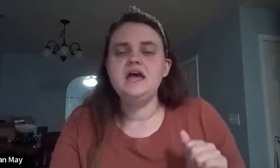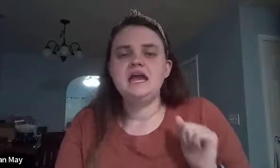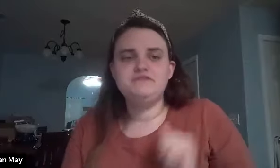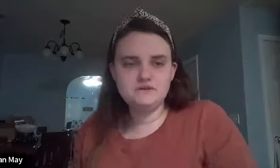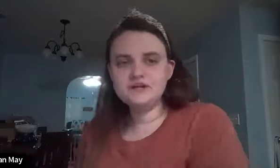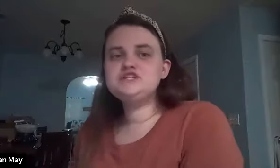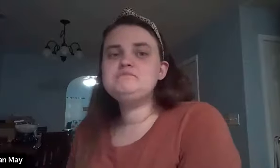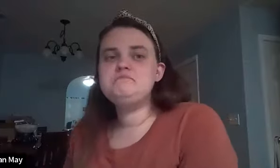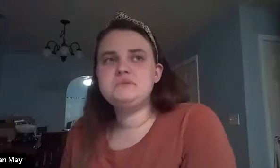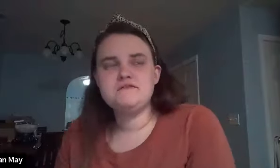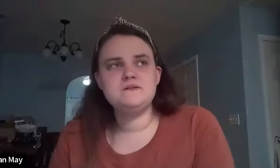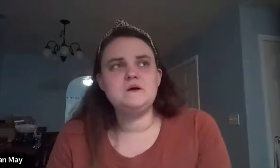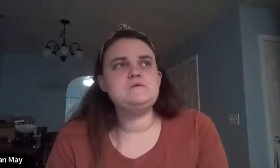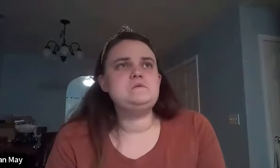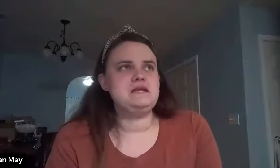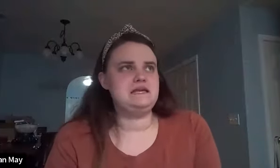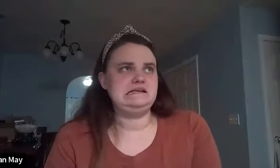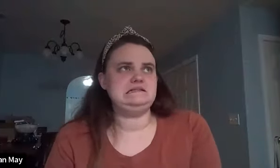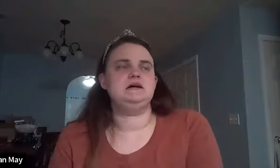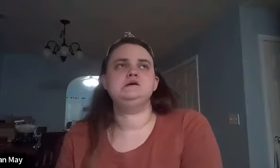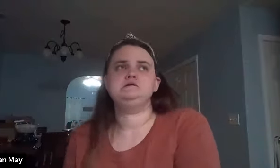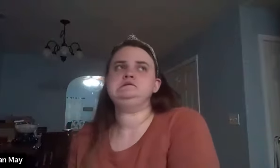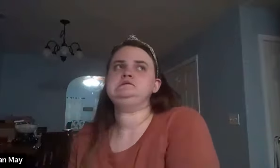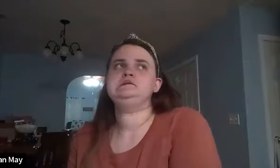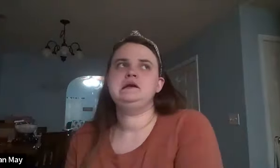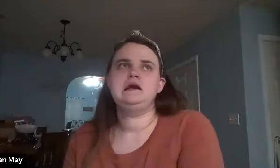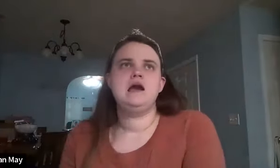If you were gonna do buffalo wings,